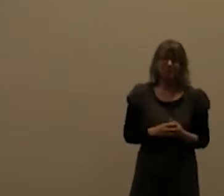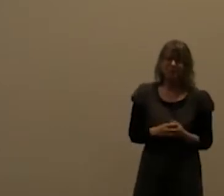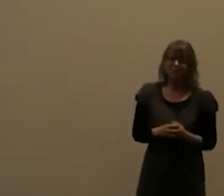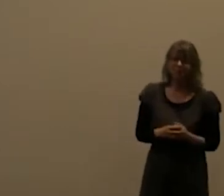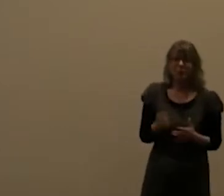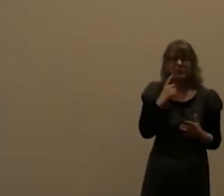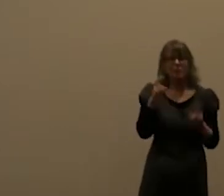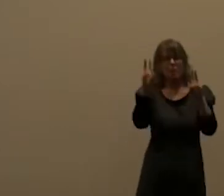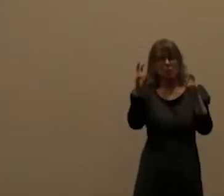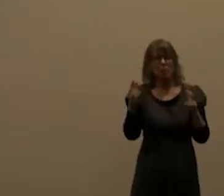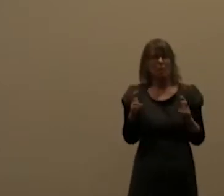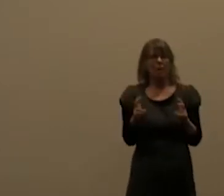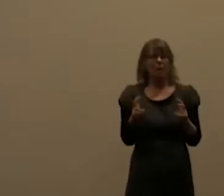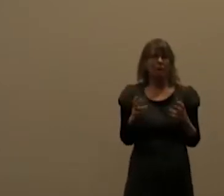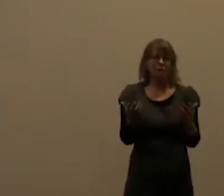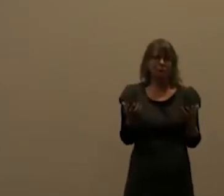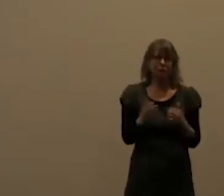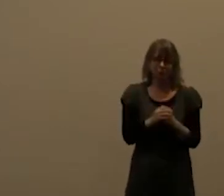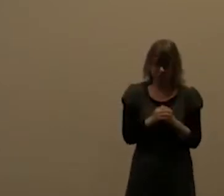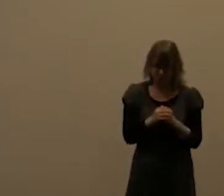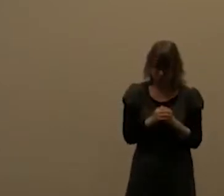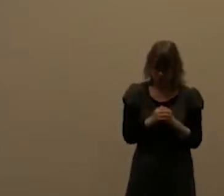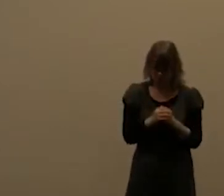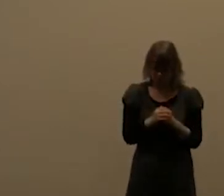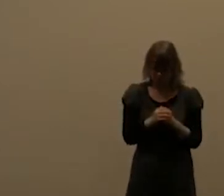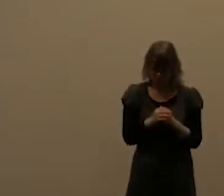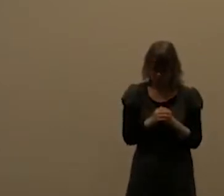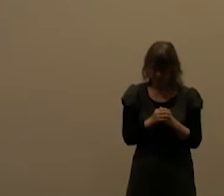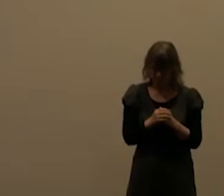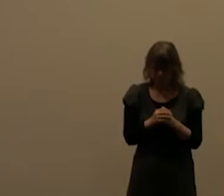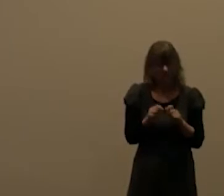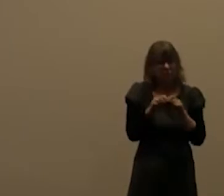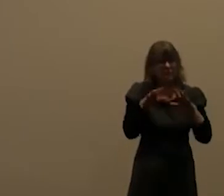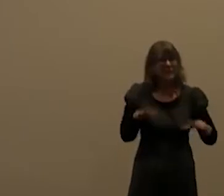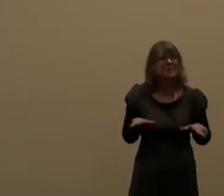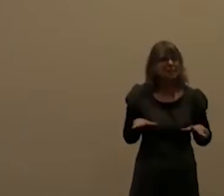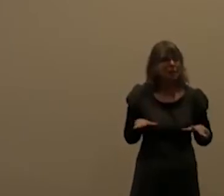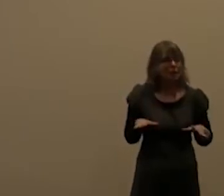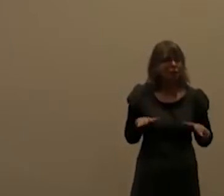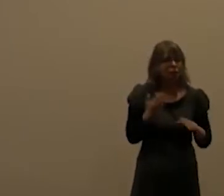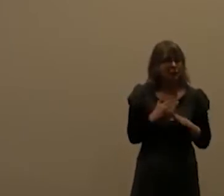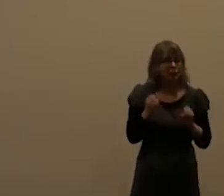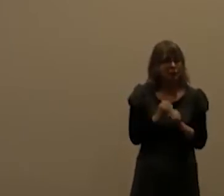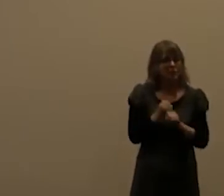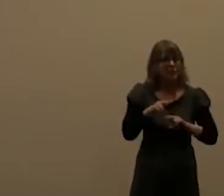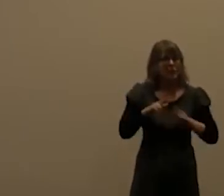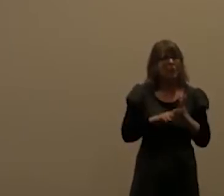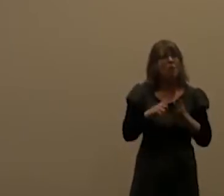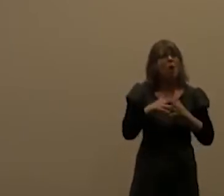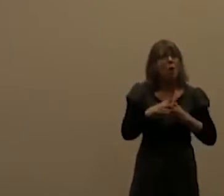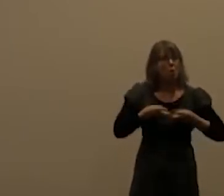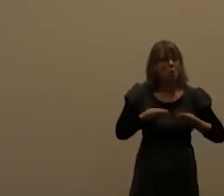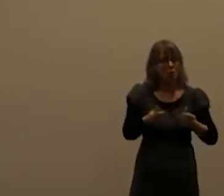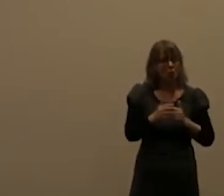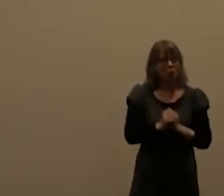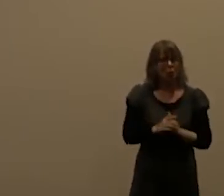simple topic just so you can get a feel for what these look like. So it's really similar to building out a flow when you look at it, because we have kind of